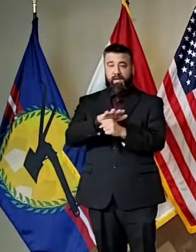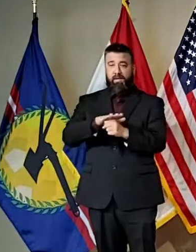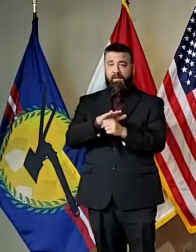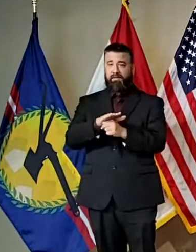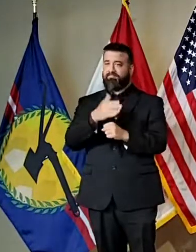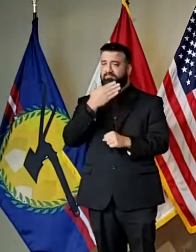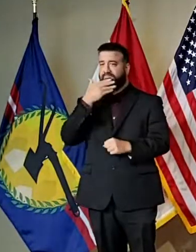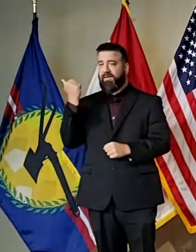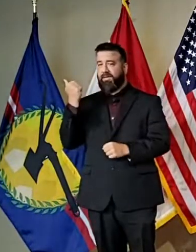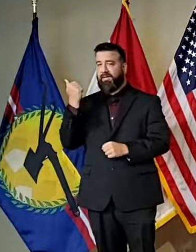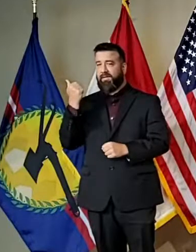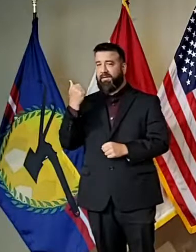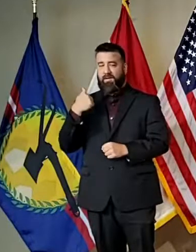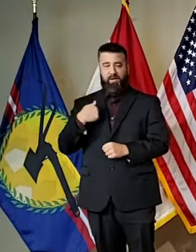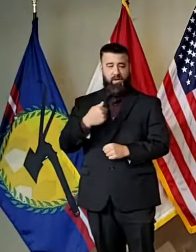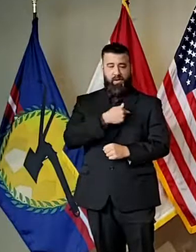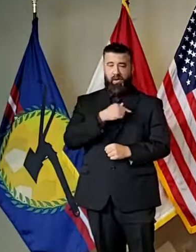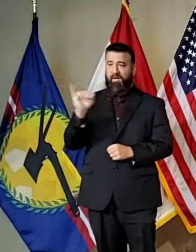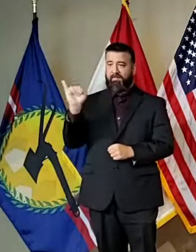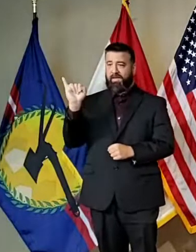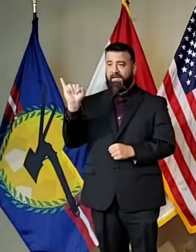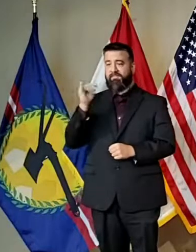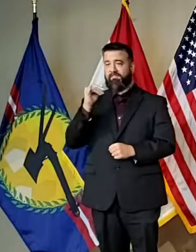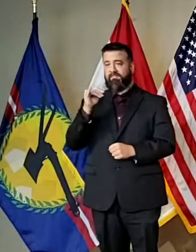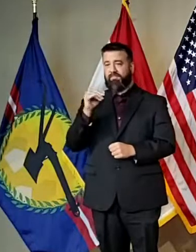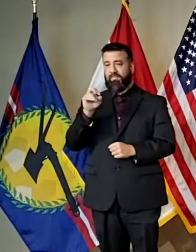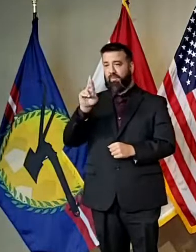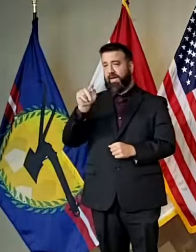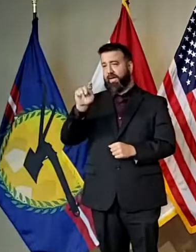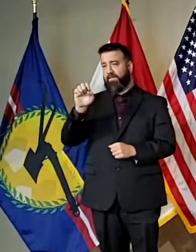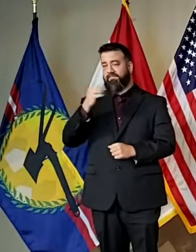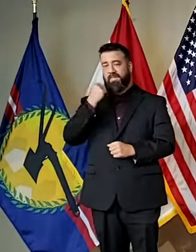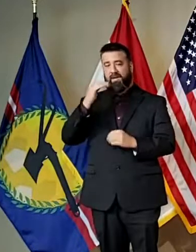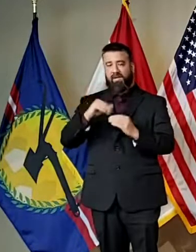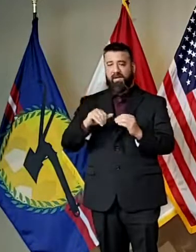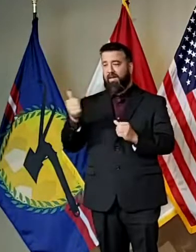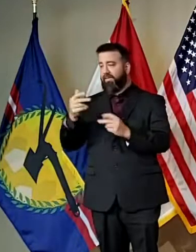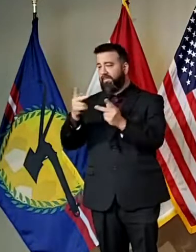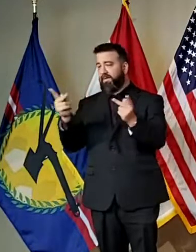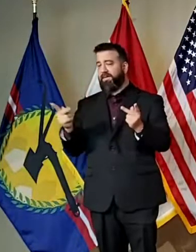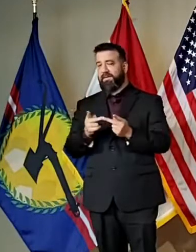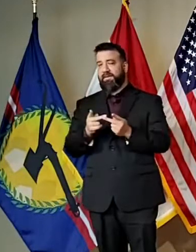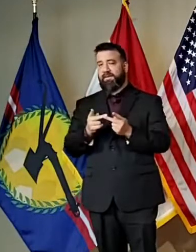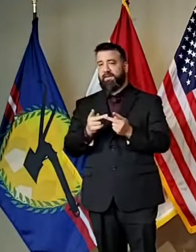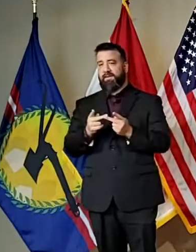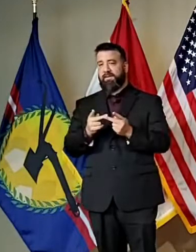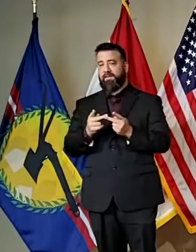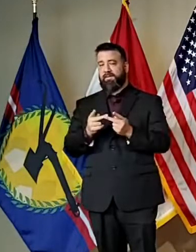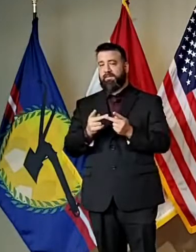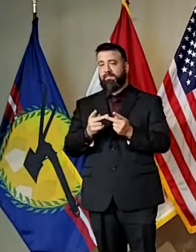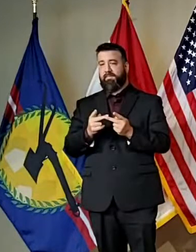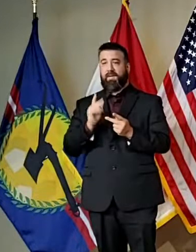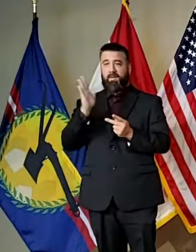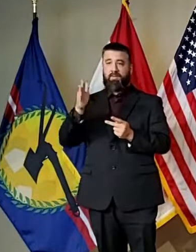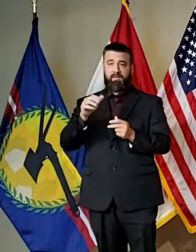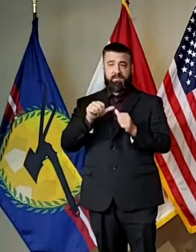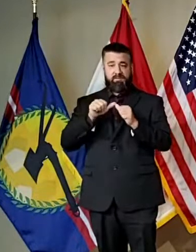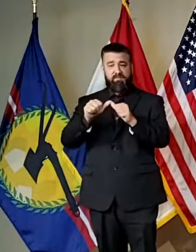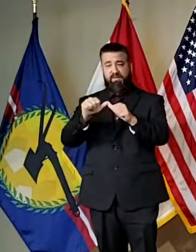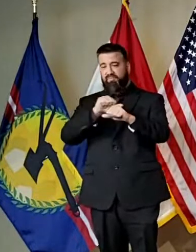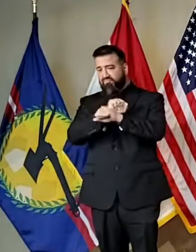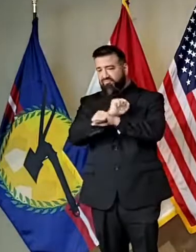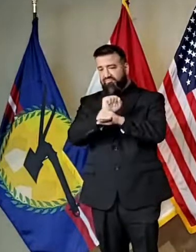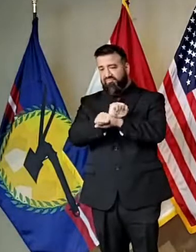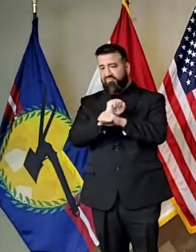are lower than other places in the state and other places in the country. And the transmission rate, we're going to work very hard to keep that down and keep